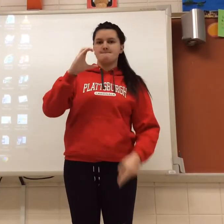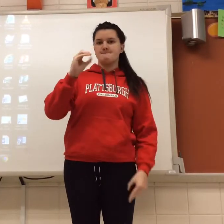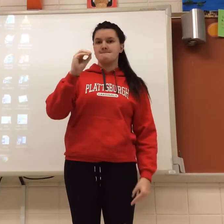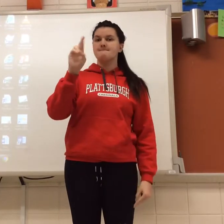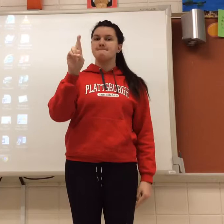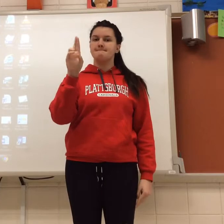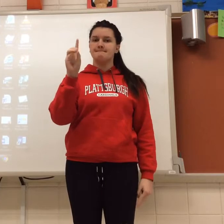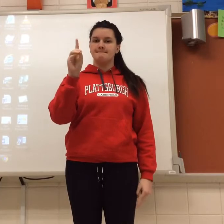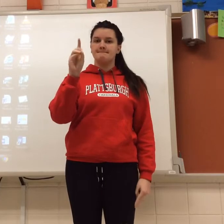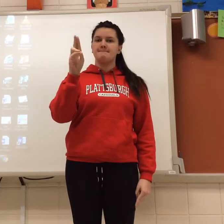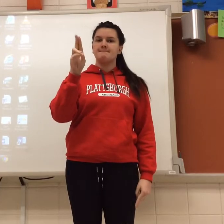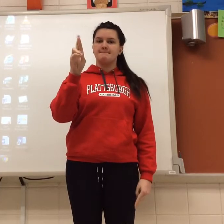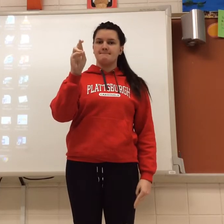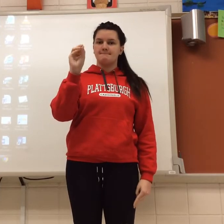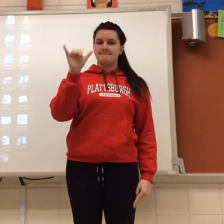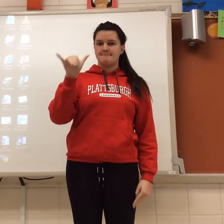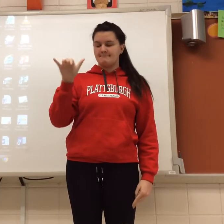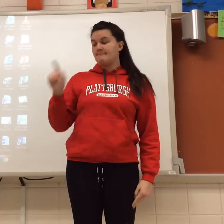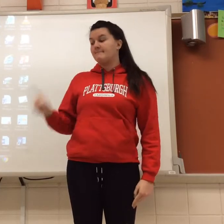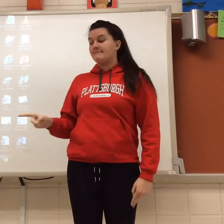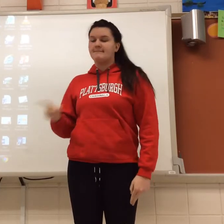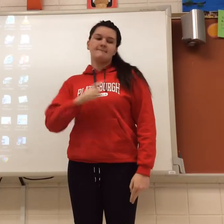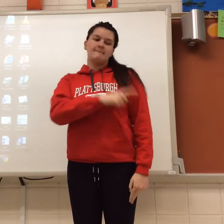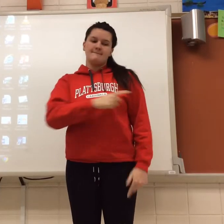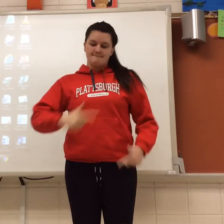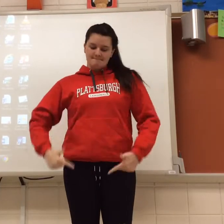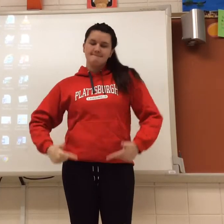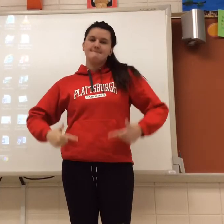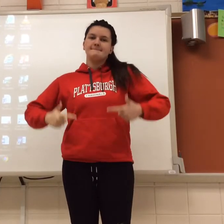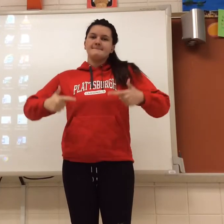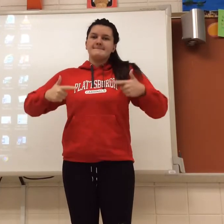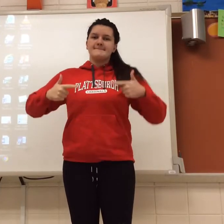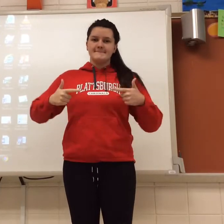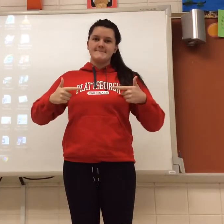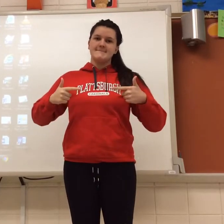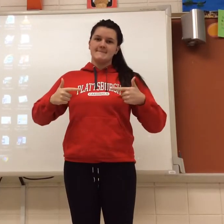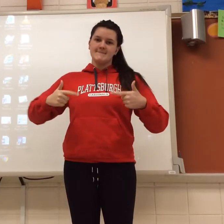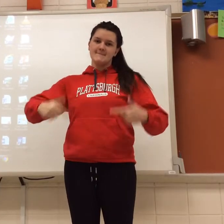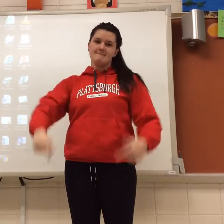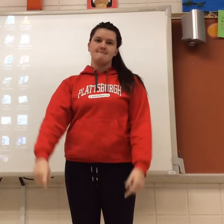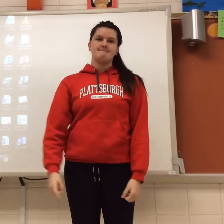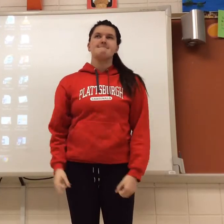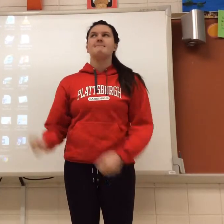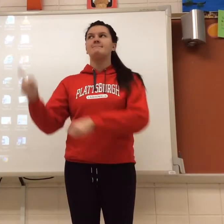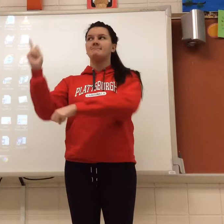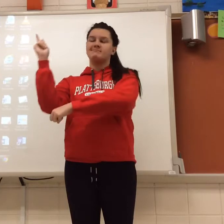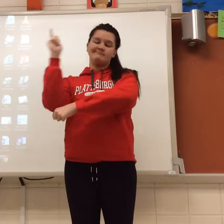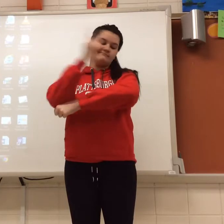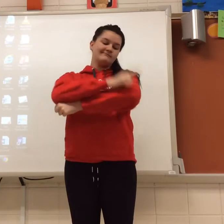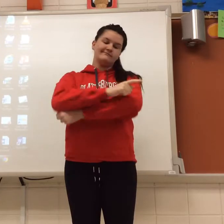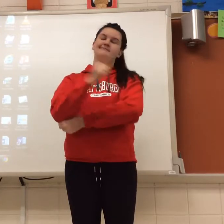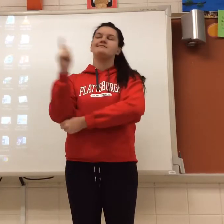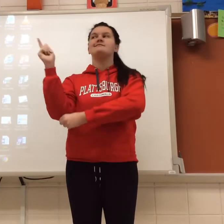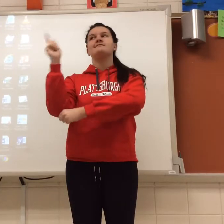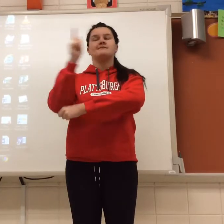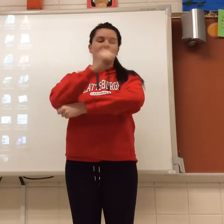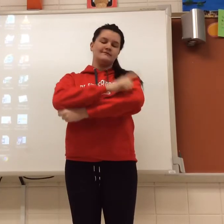Corduroy is a bear who once lived in the toy department of a big store. Day after